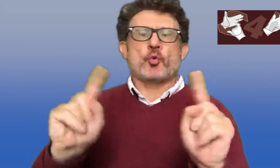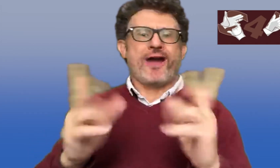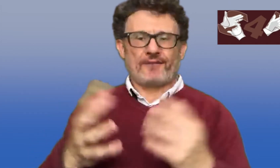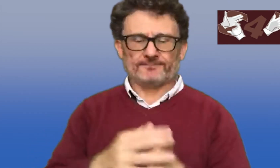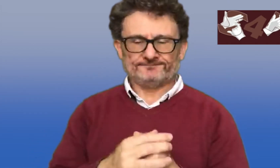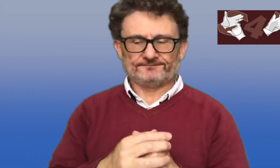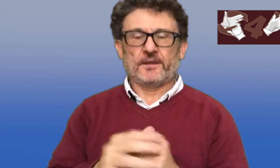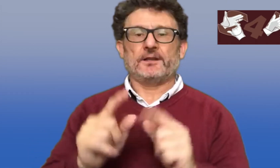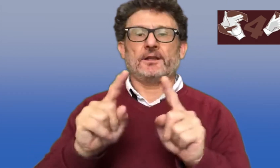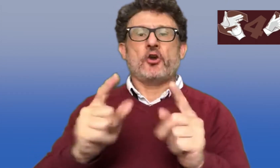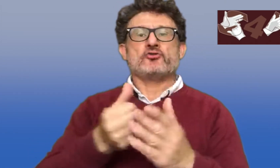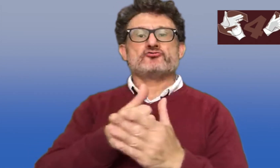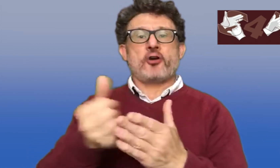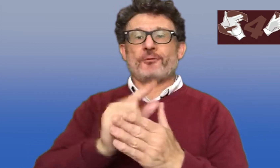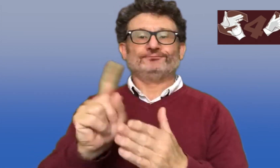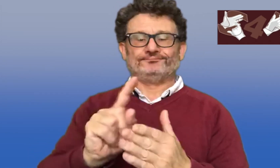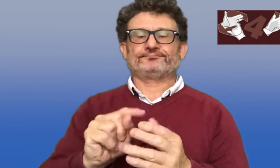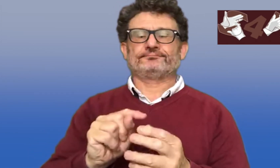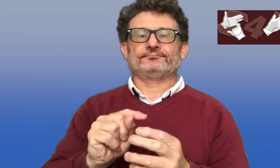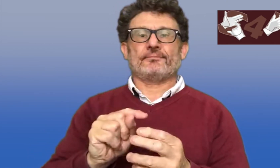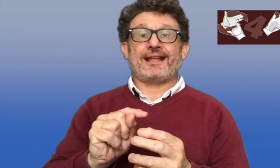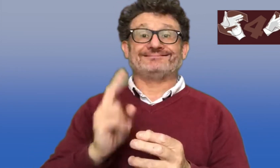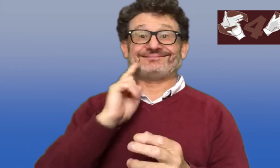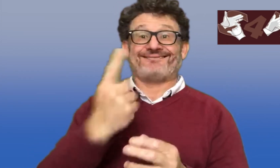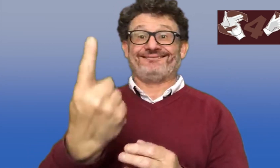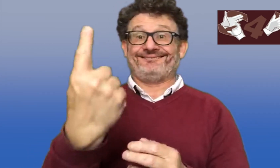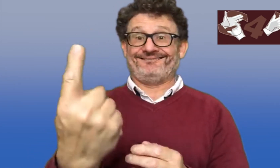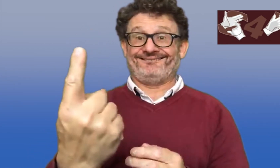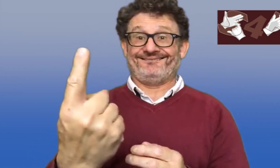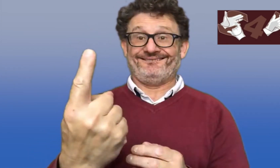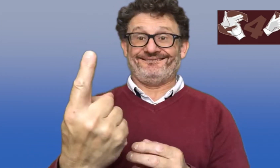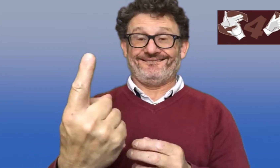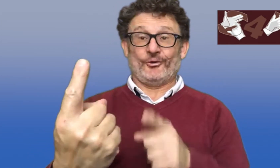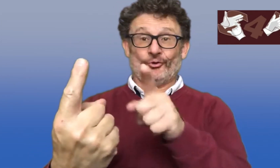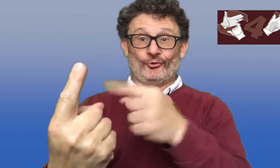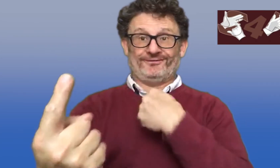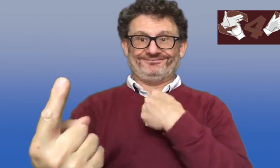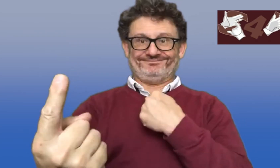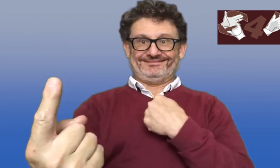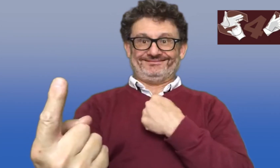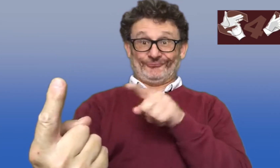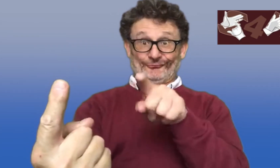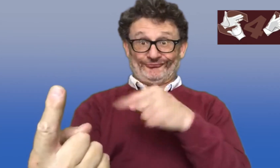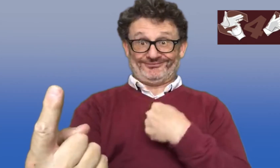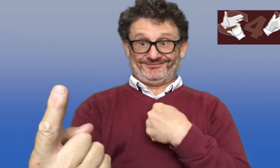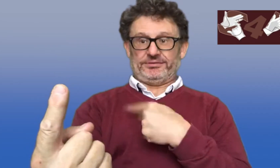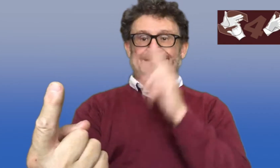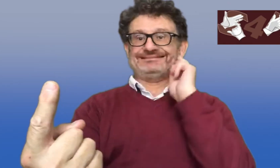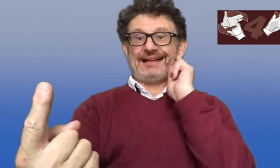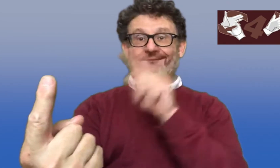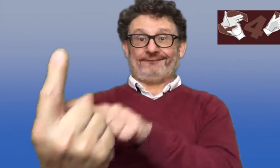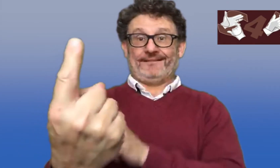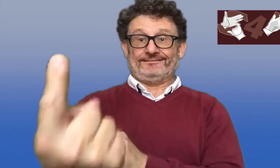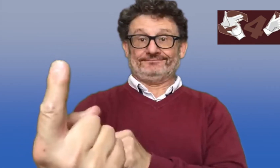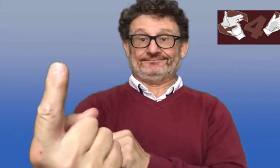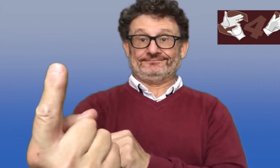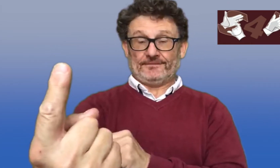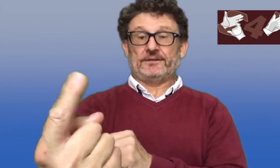whatever way you book an interpreter, this process is the same. So you would have a deaf person, there would be yourself interacting with the